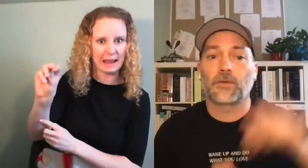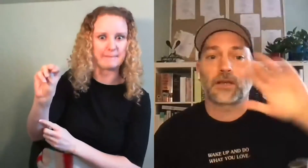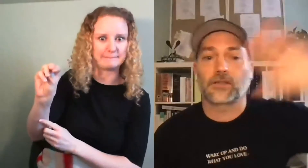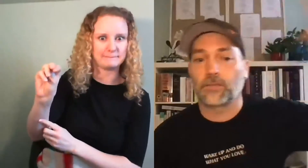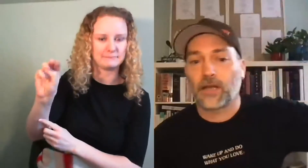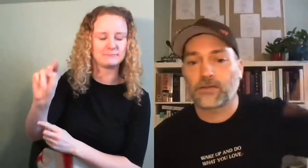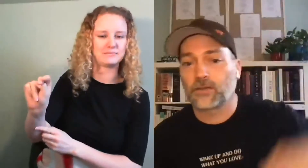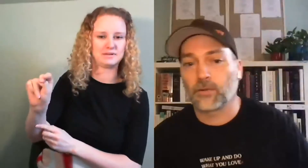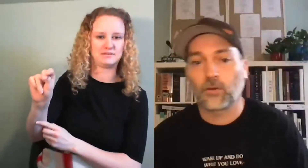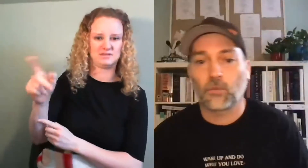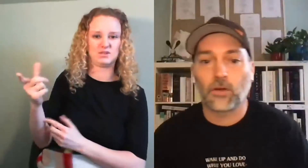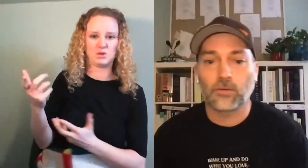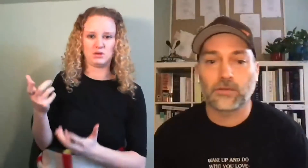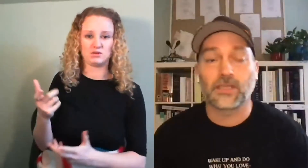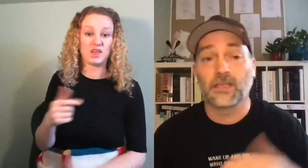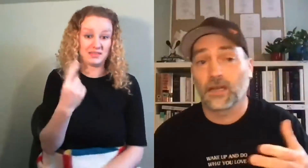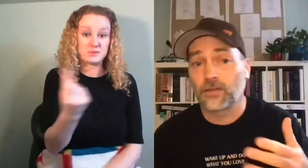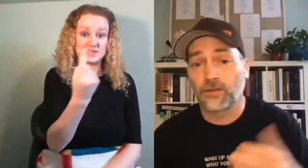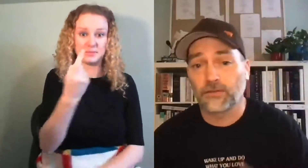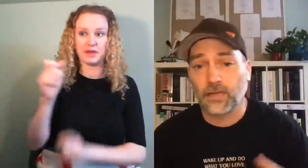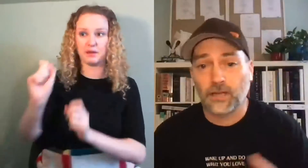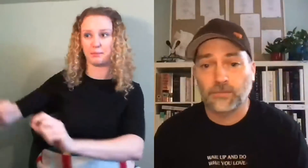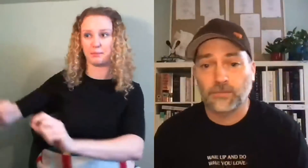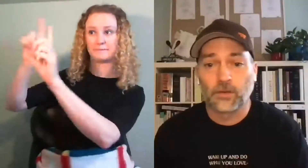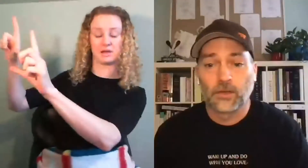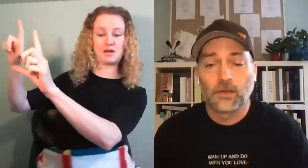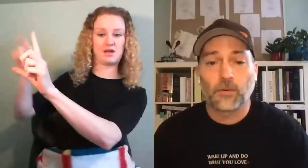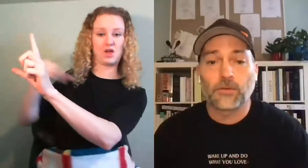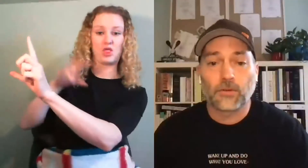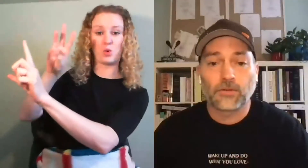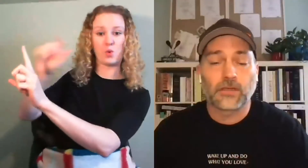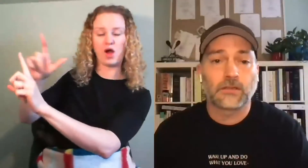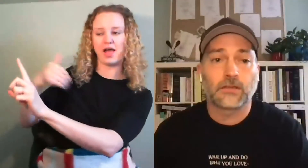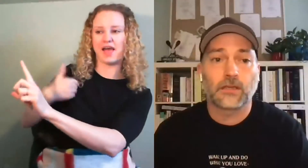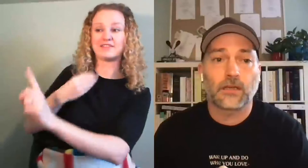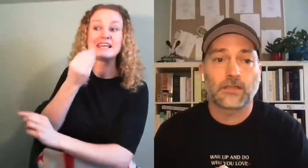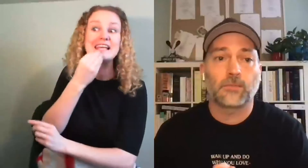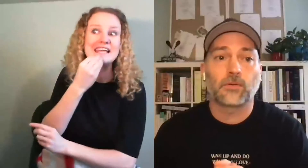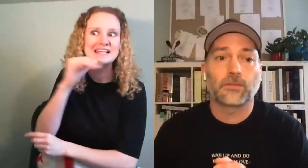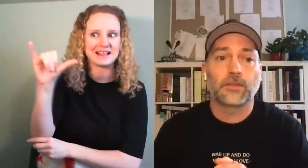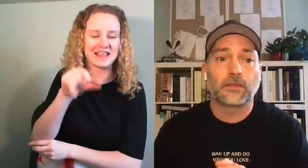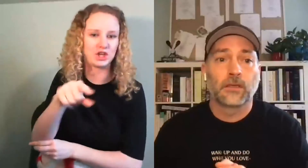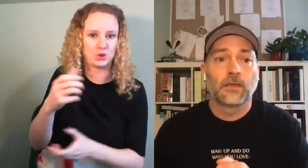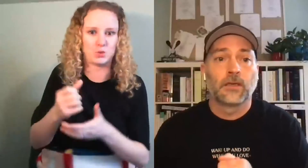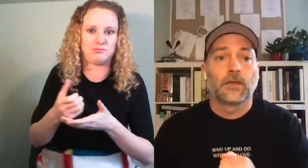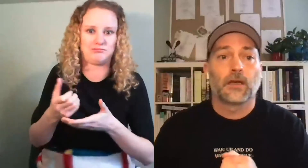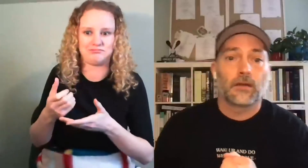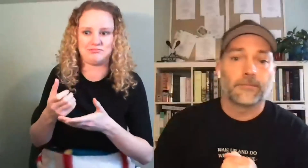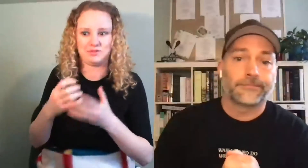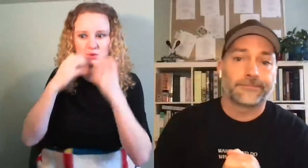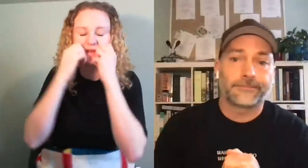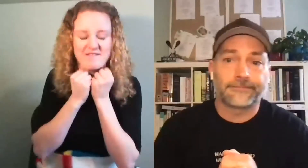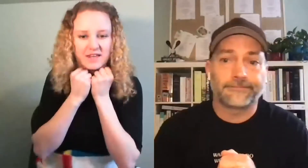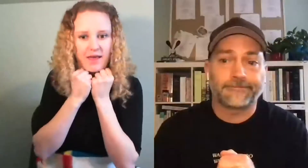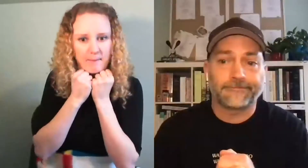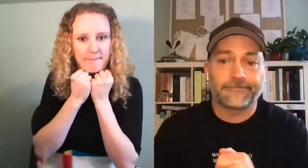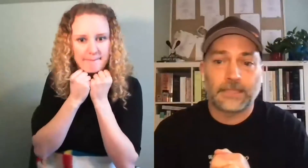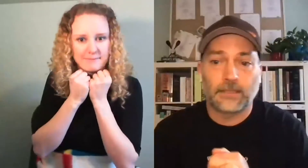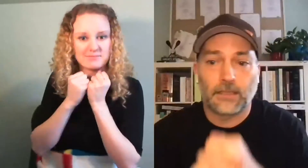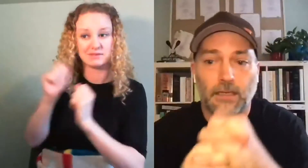something we actually plastered up on the wall was eat like you give a damn. So both of those things spoke to me and